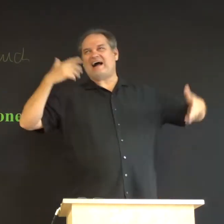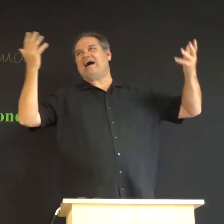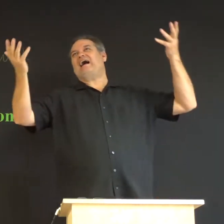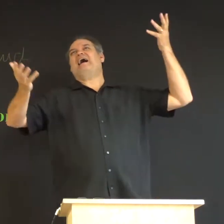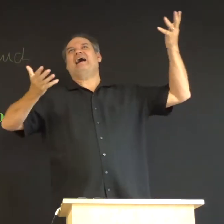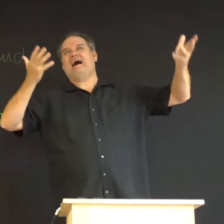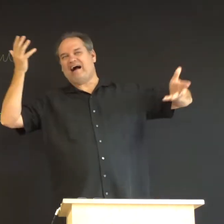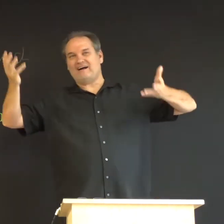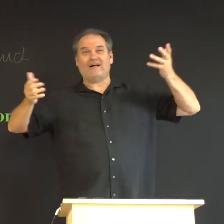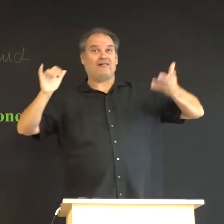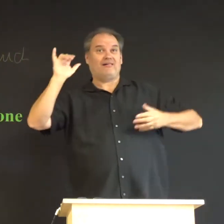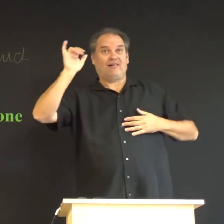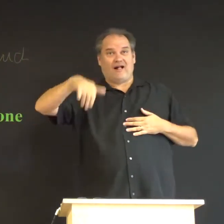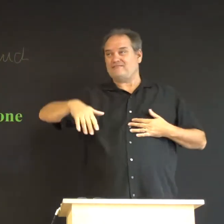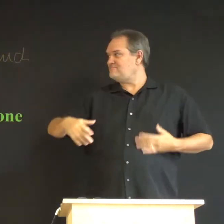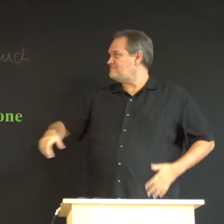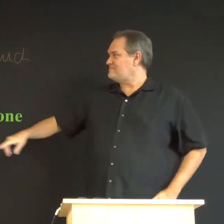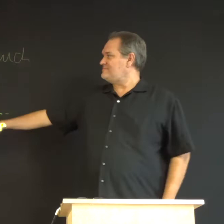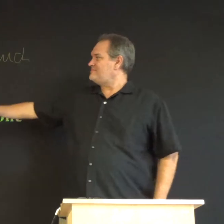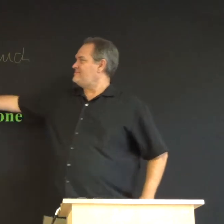I should. But they never really do.